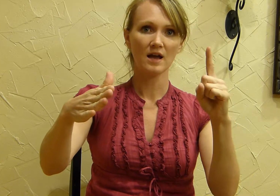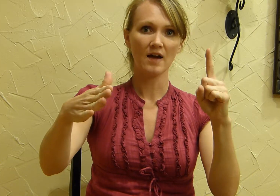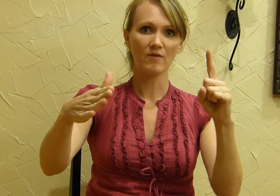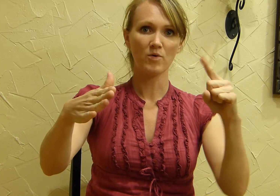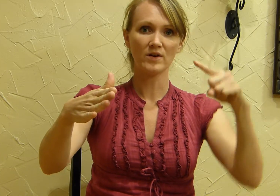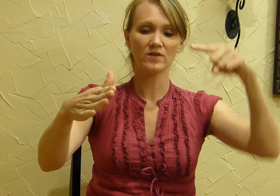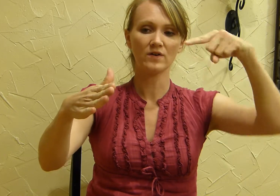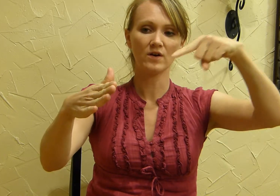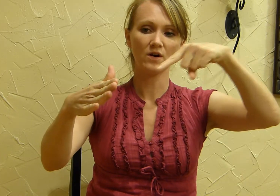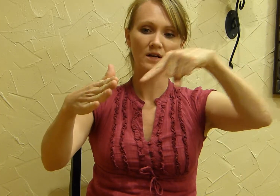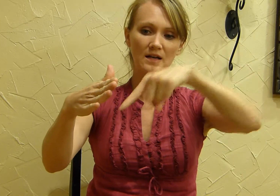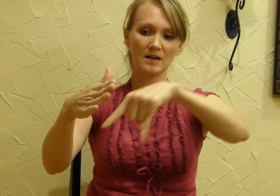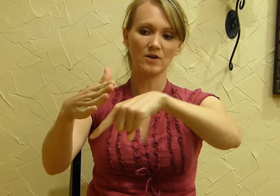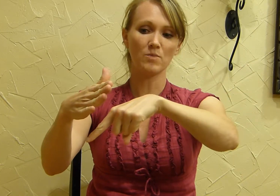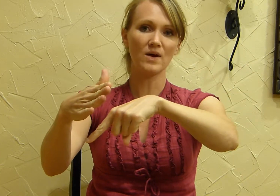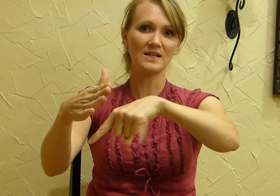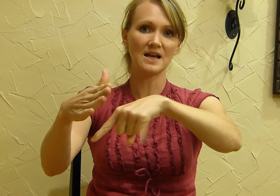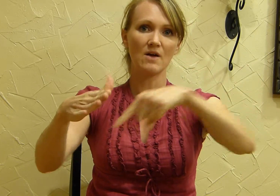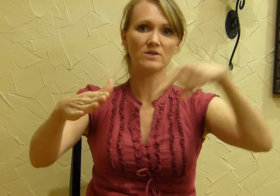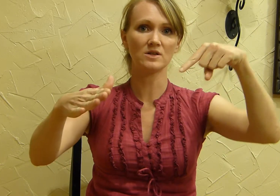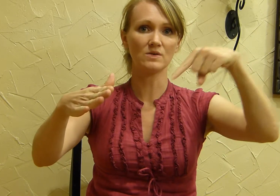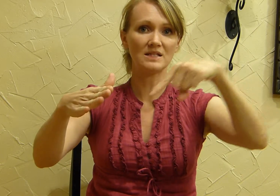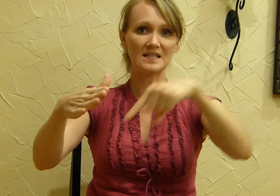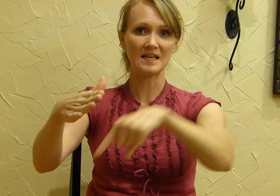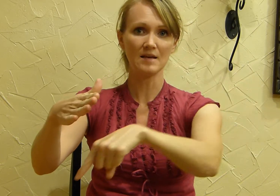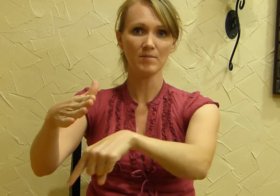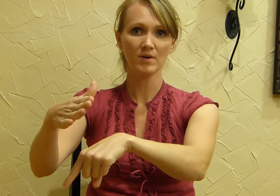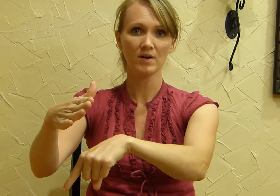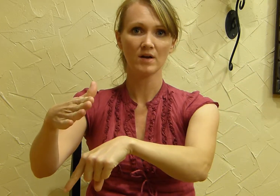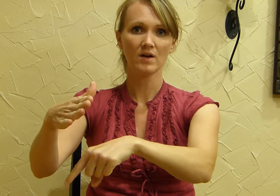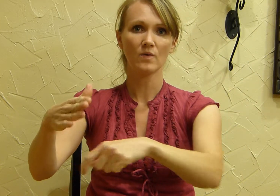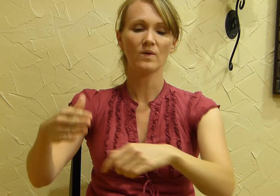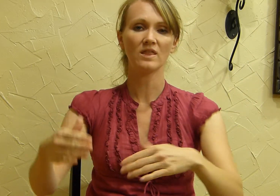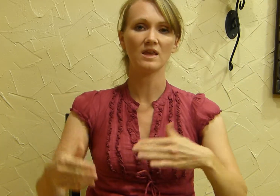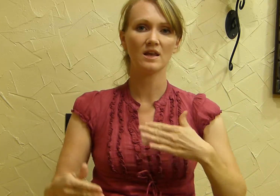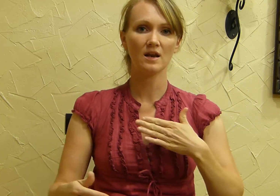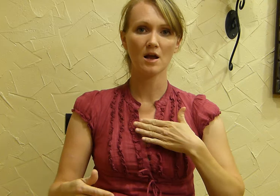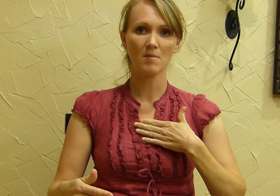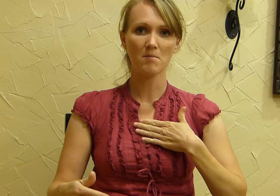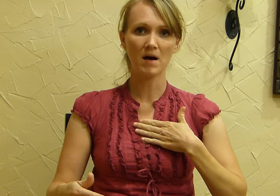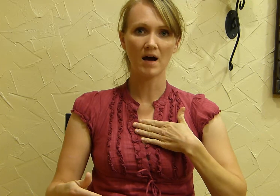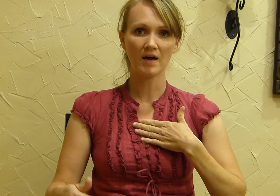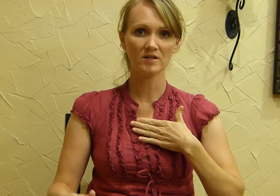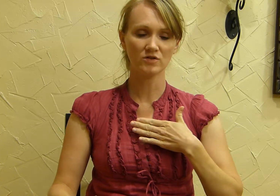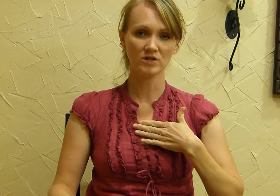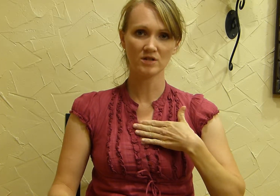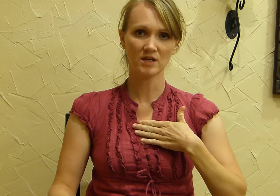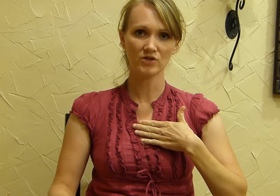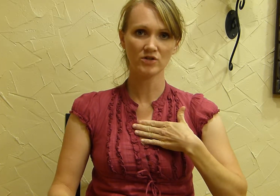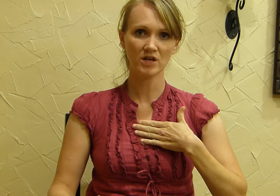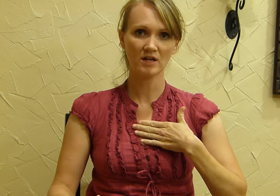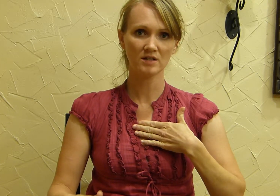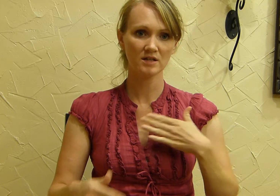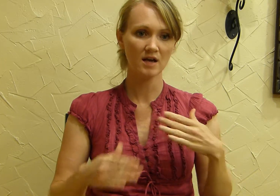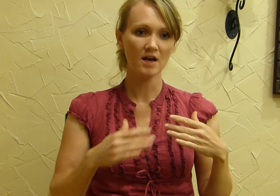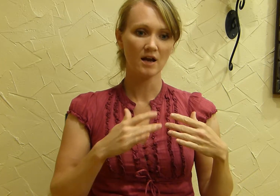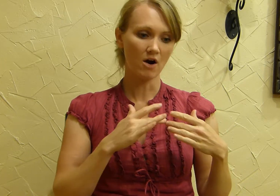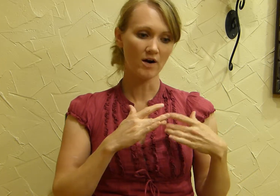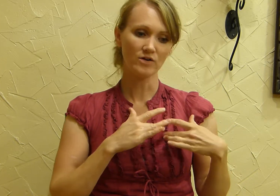Have a pointer finger, and you point down. So deep, within my, so just touch your chest. Heart,